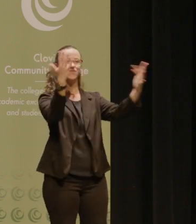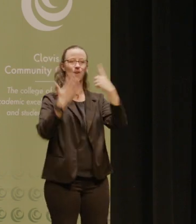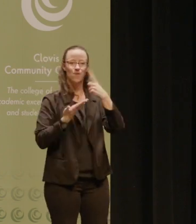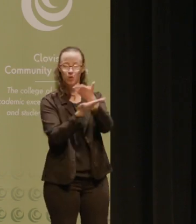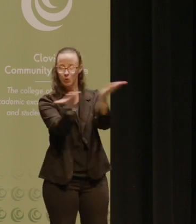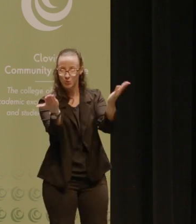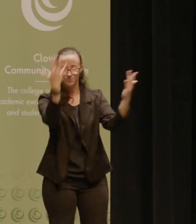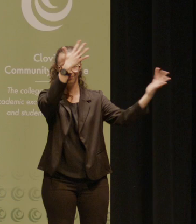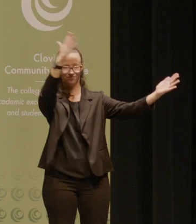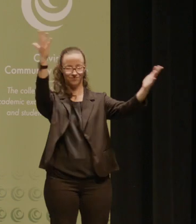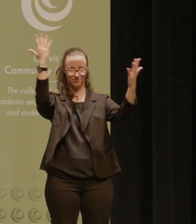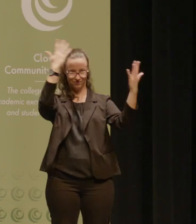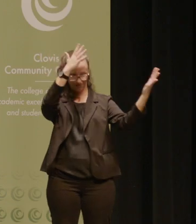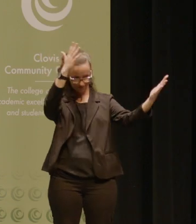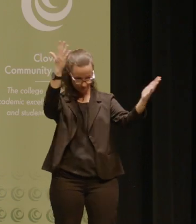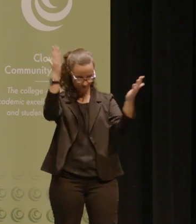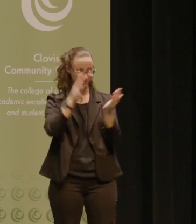that?